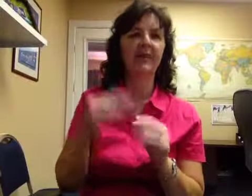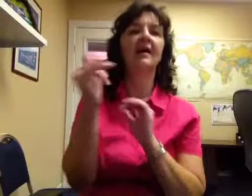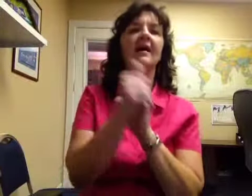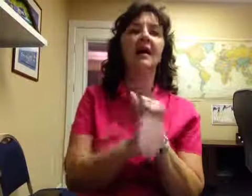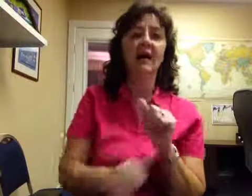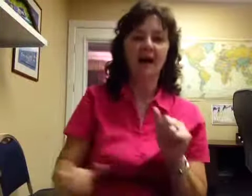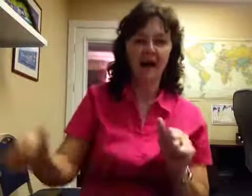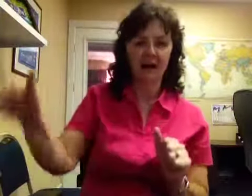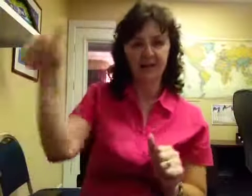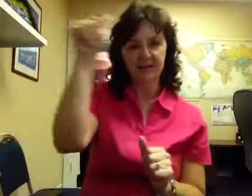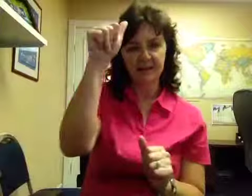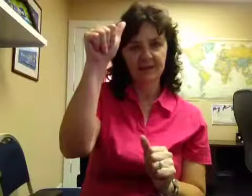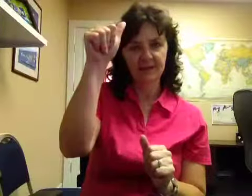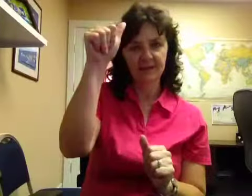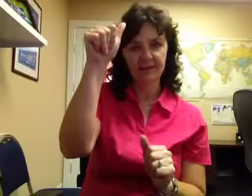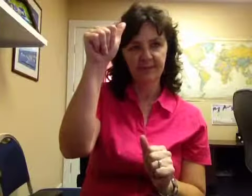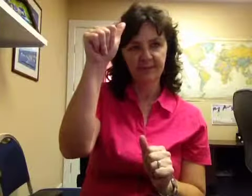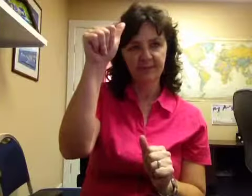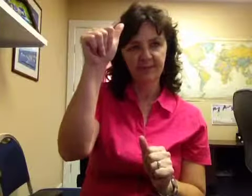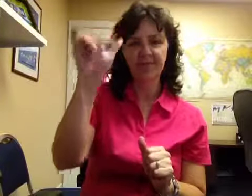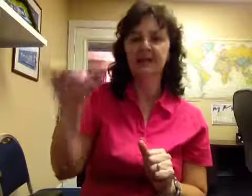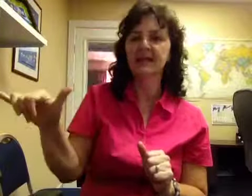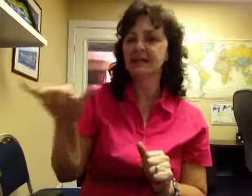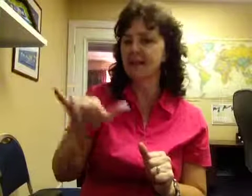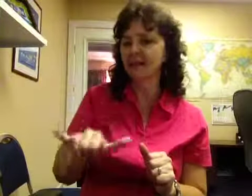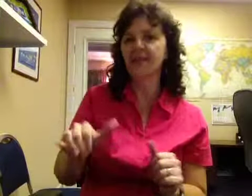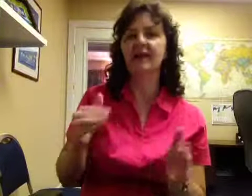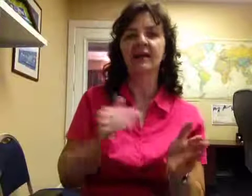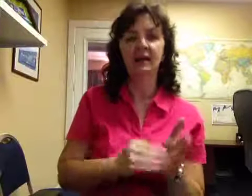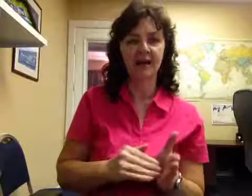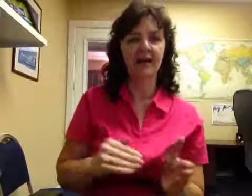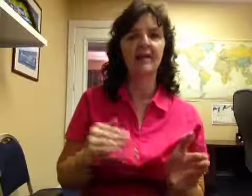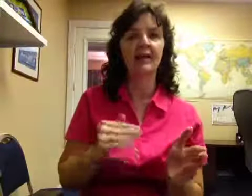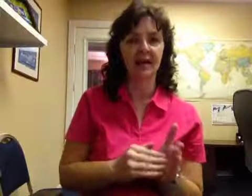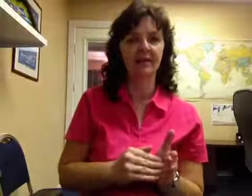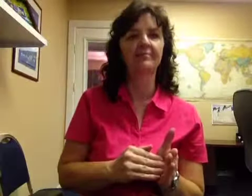name, highest. The same thing again and again.